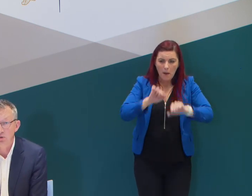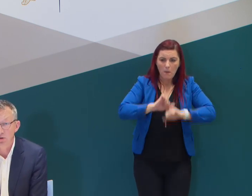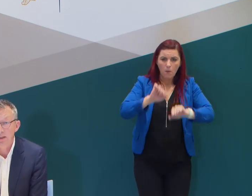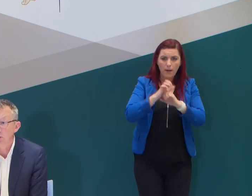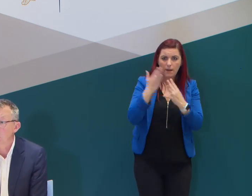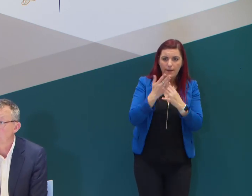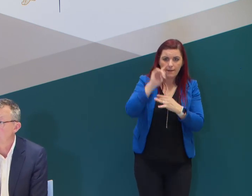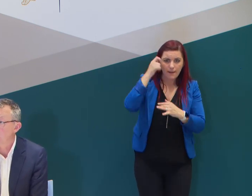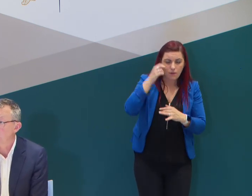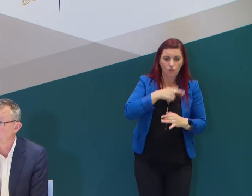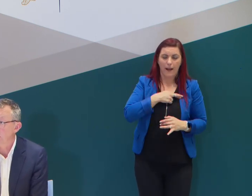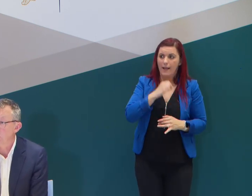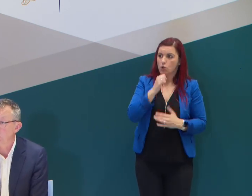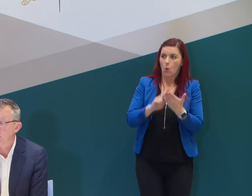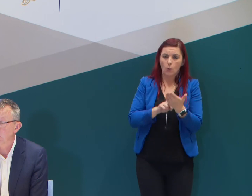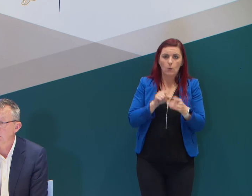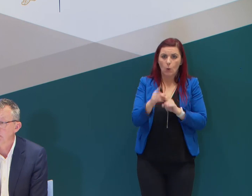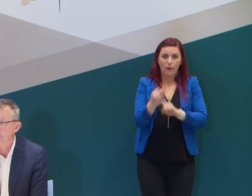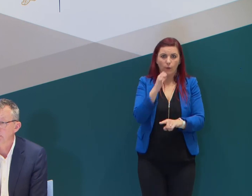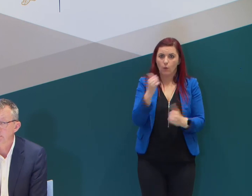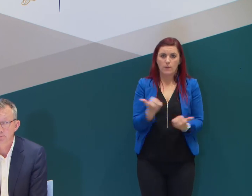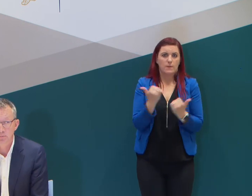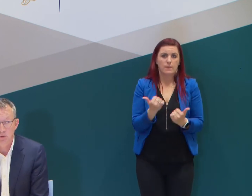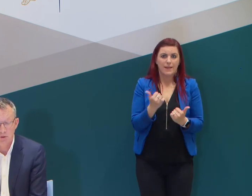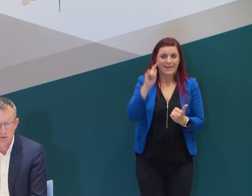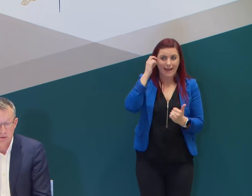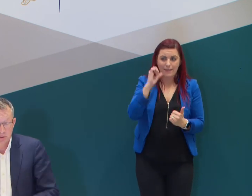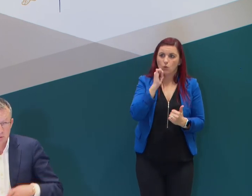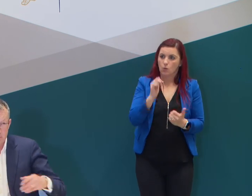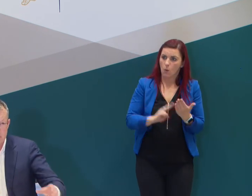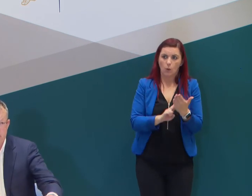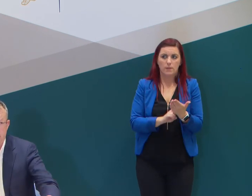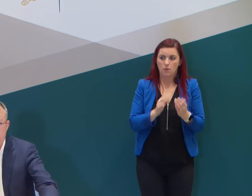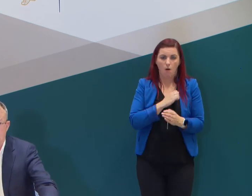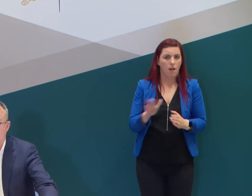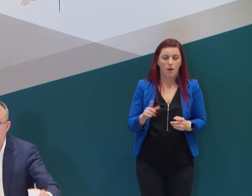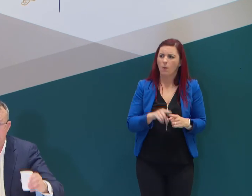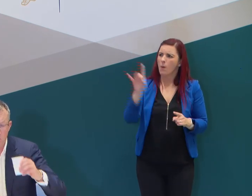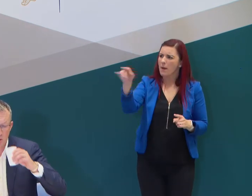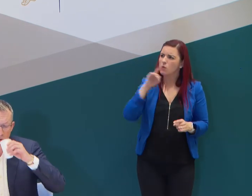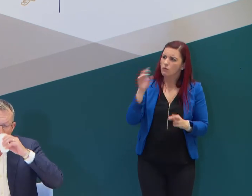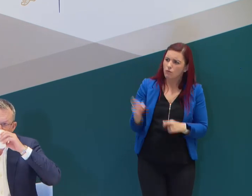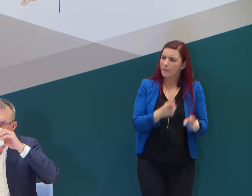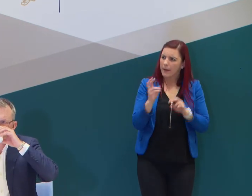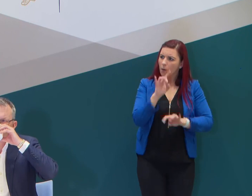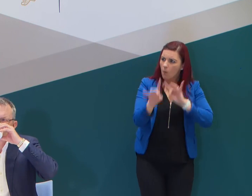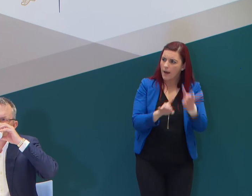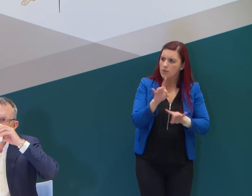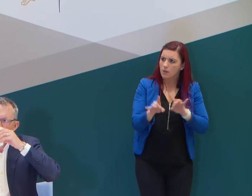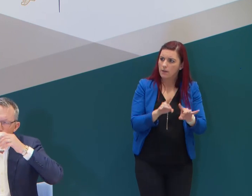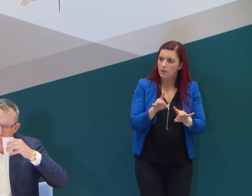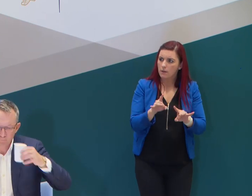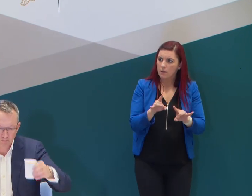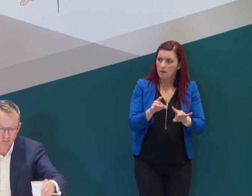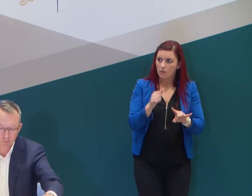it's really no use to you if you have no symptoms. Yeah. But I repeat my question. We cast our net too